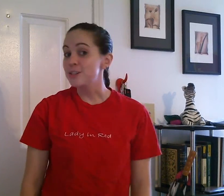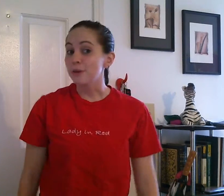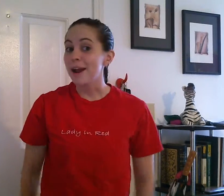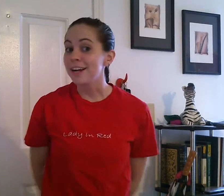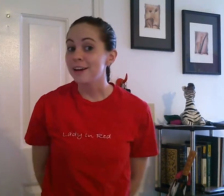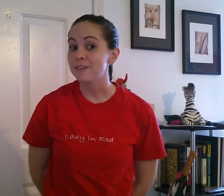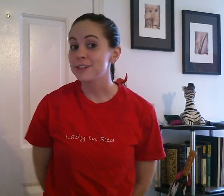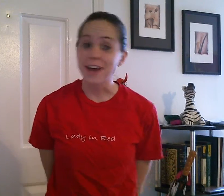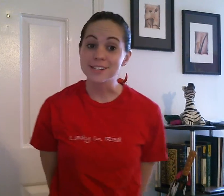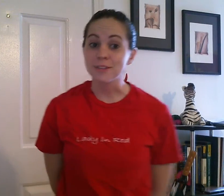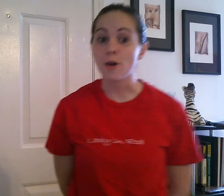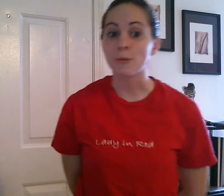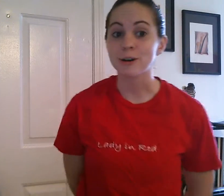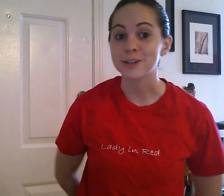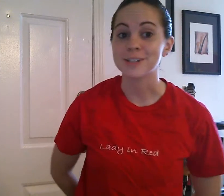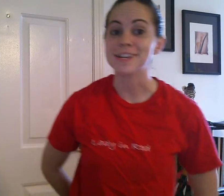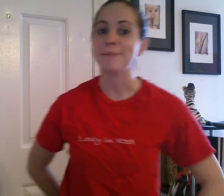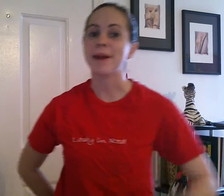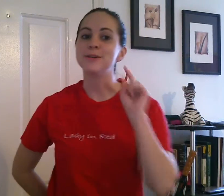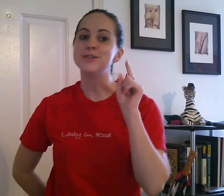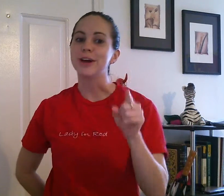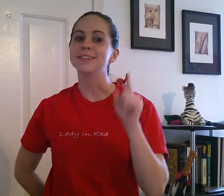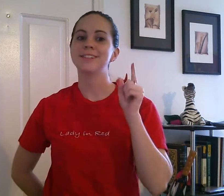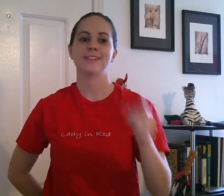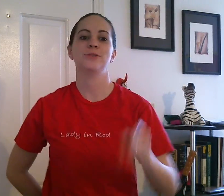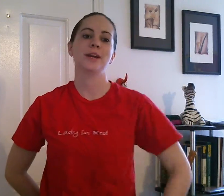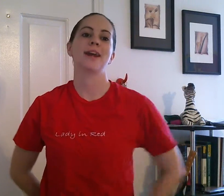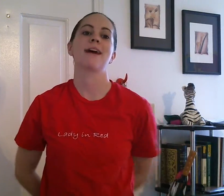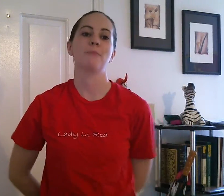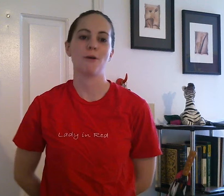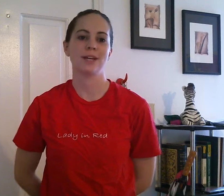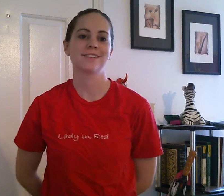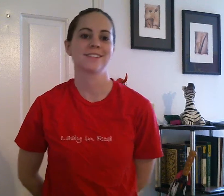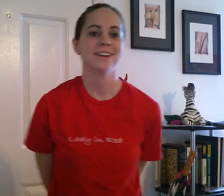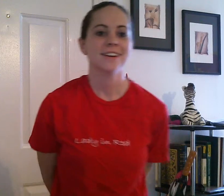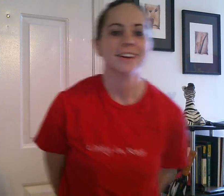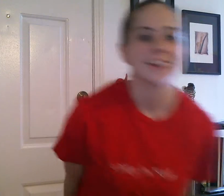Thanks for reminding us of the homework, Sorency, but I was just doing it, I promise.